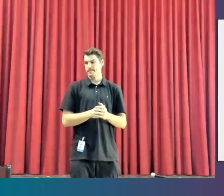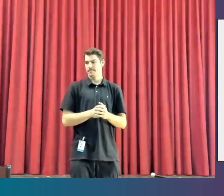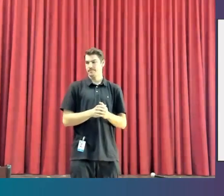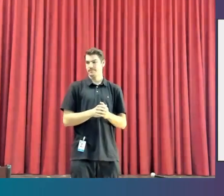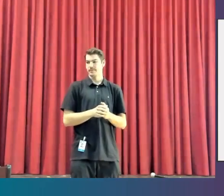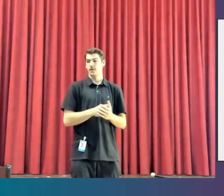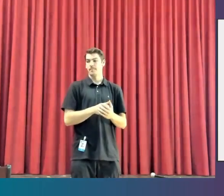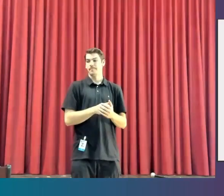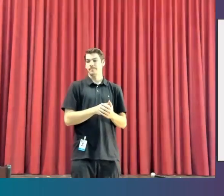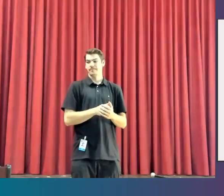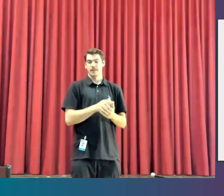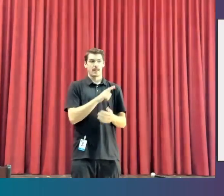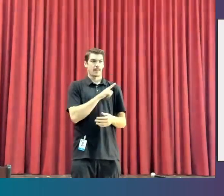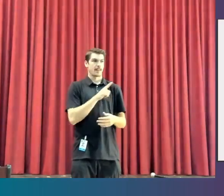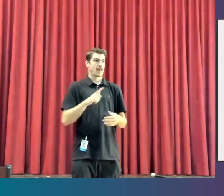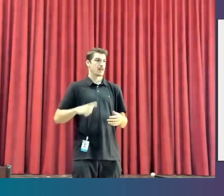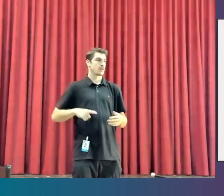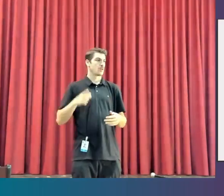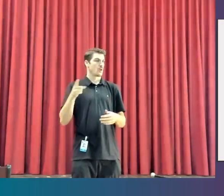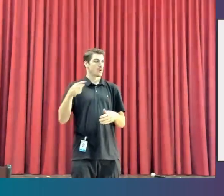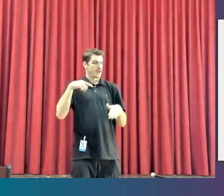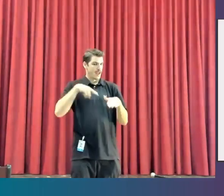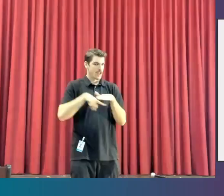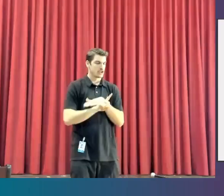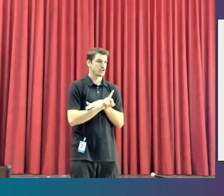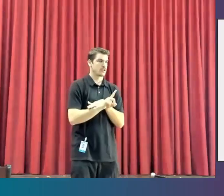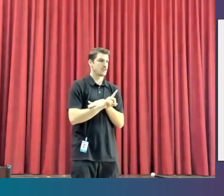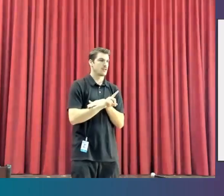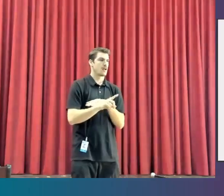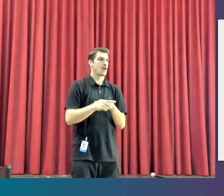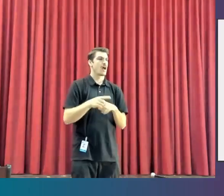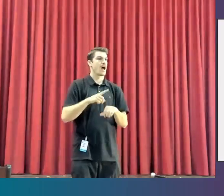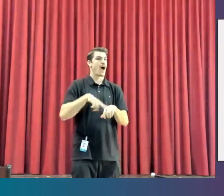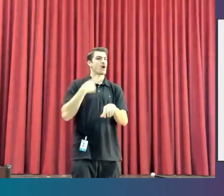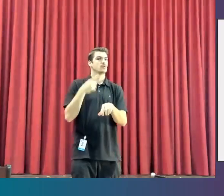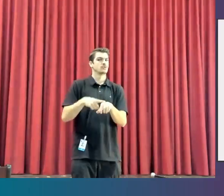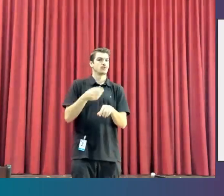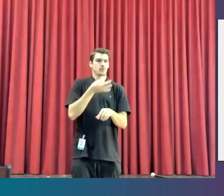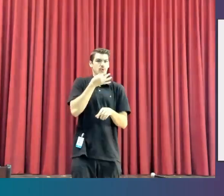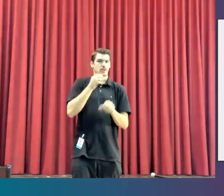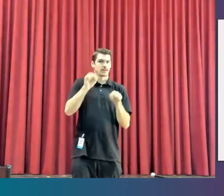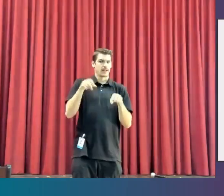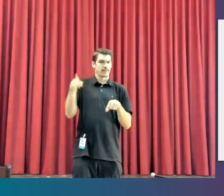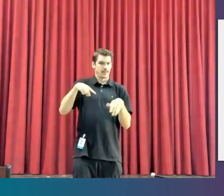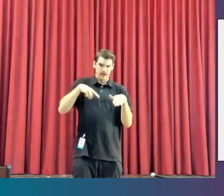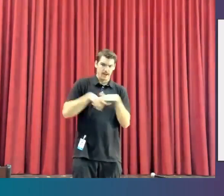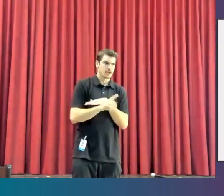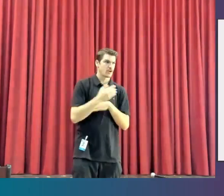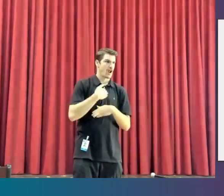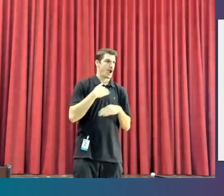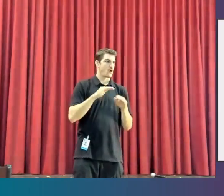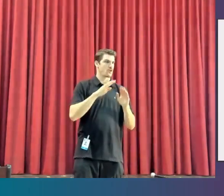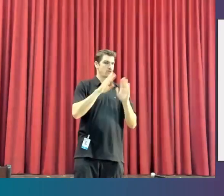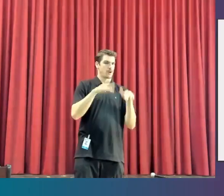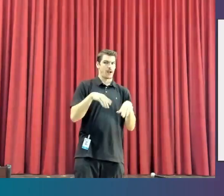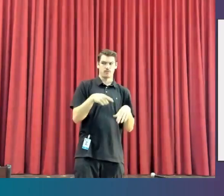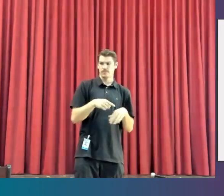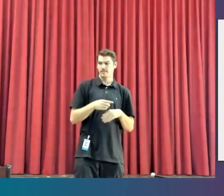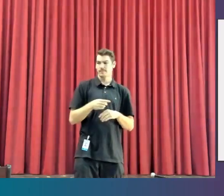So landlord entry. So how soon can landlords enter our unit? Essentially, they have to